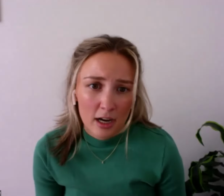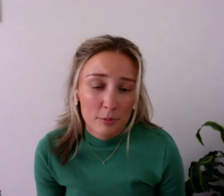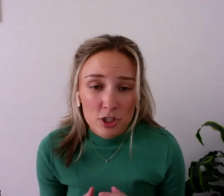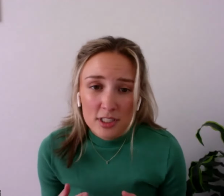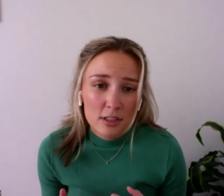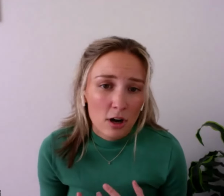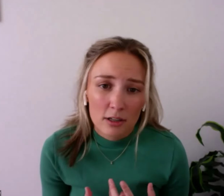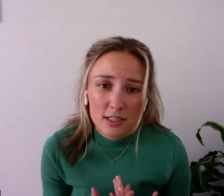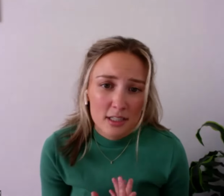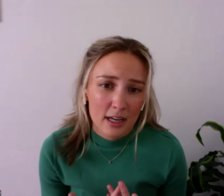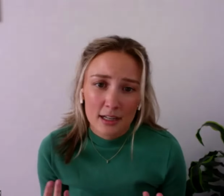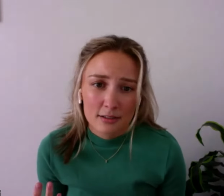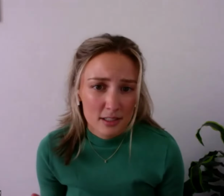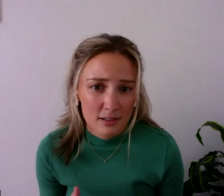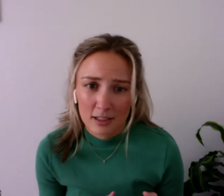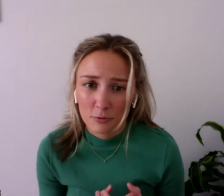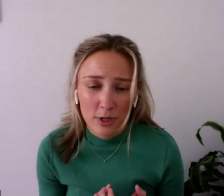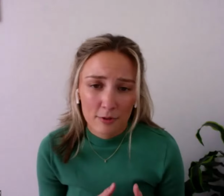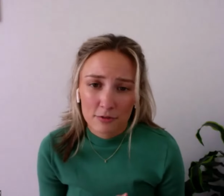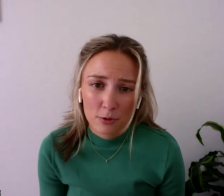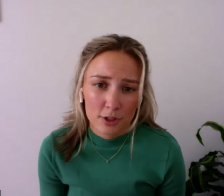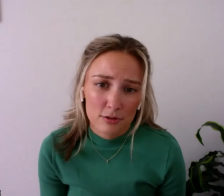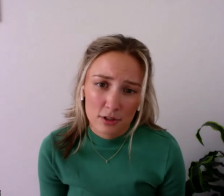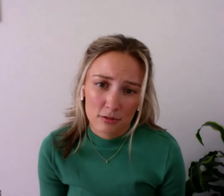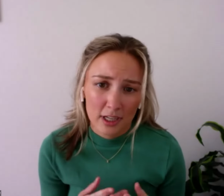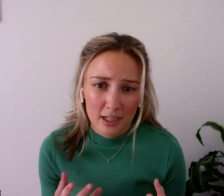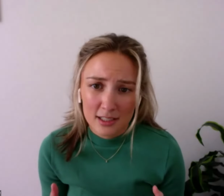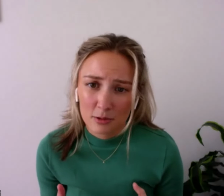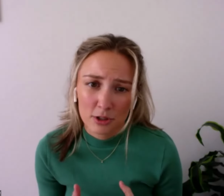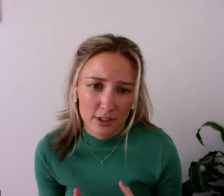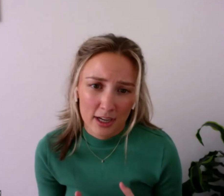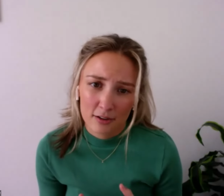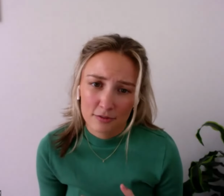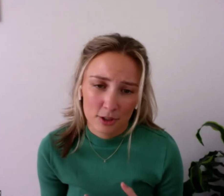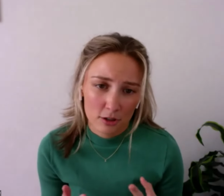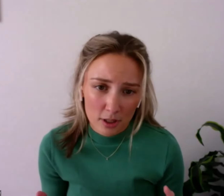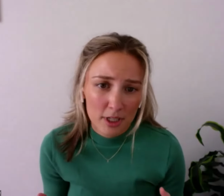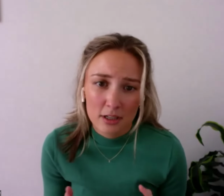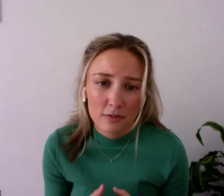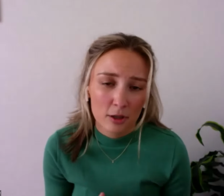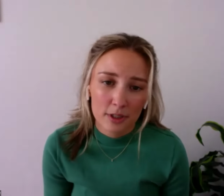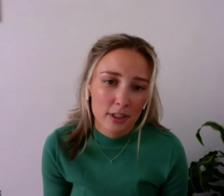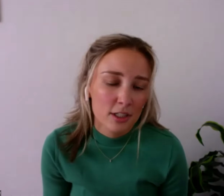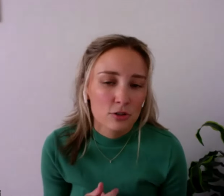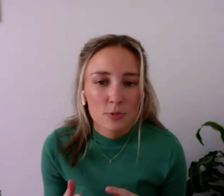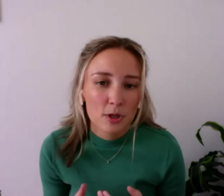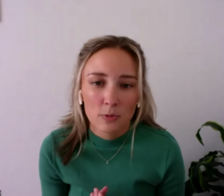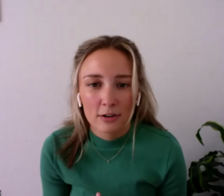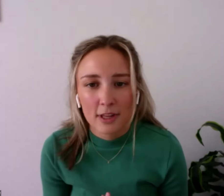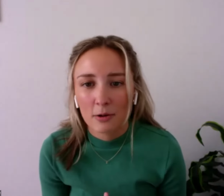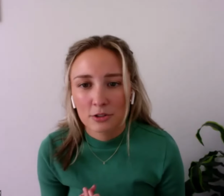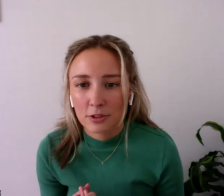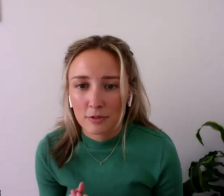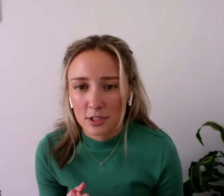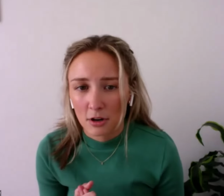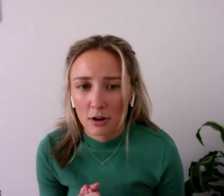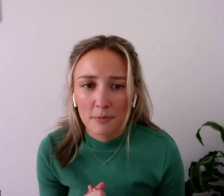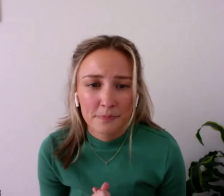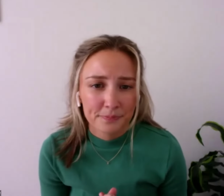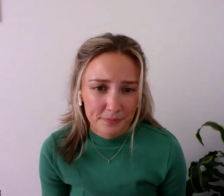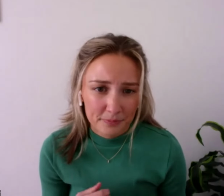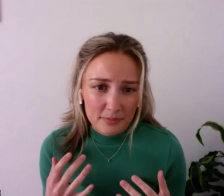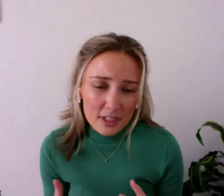charge. You just need to call us and ask if we have it for you. So like I said, we only have limited availability, so just be aware of that when you give